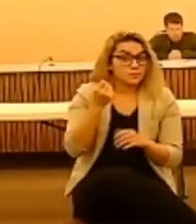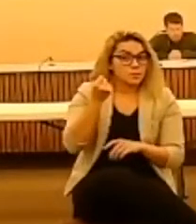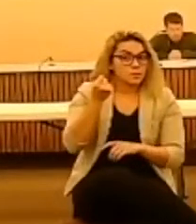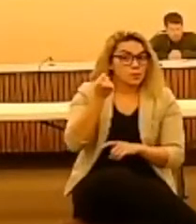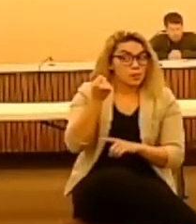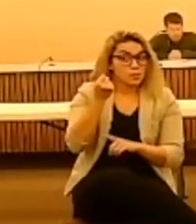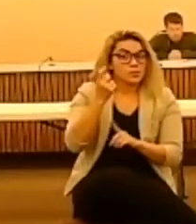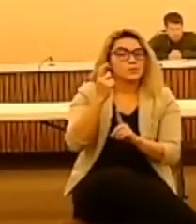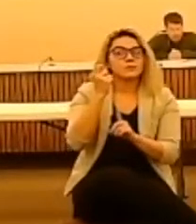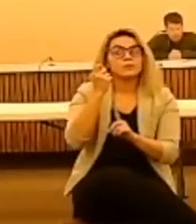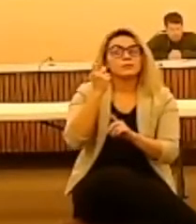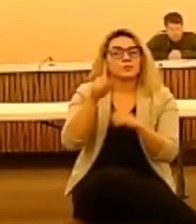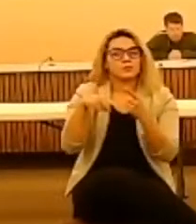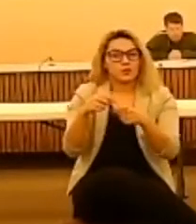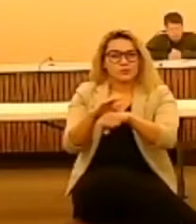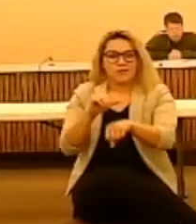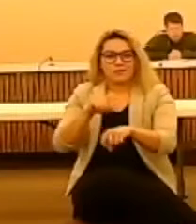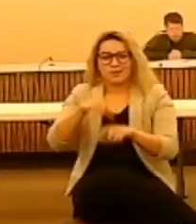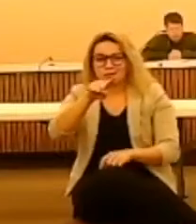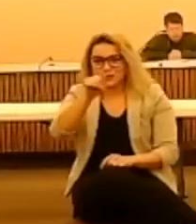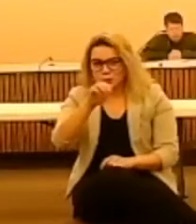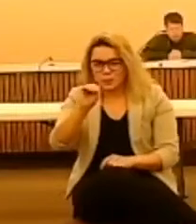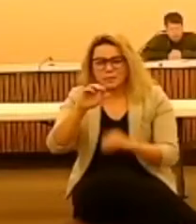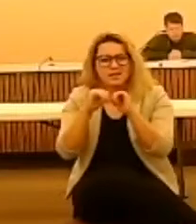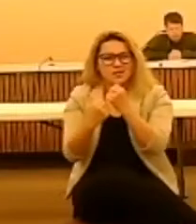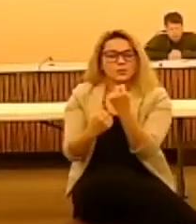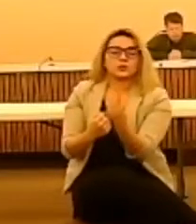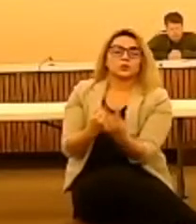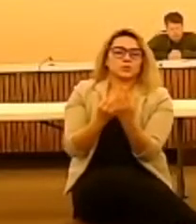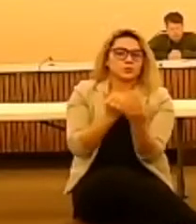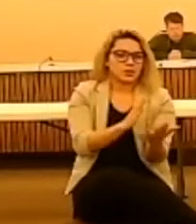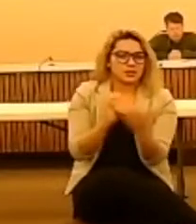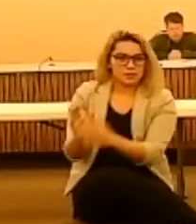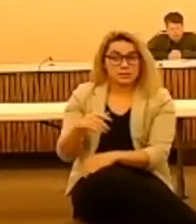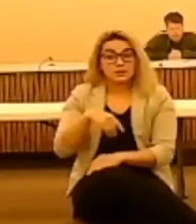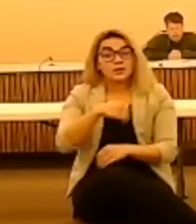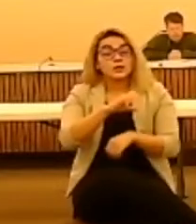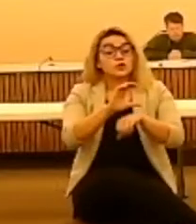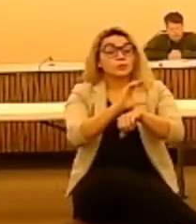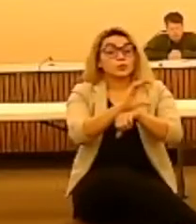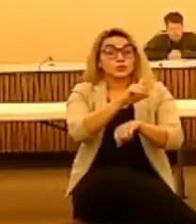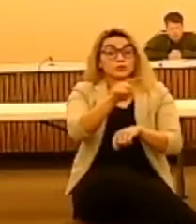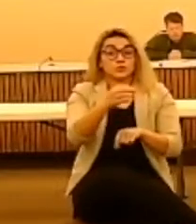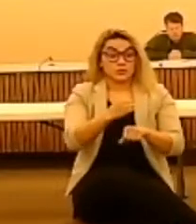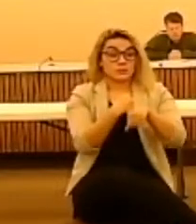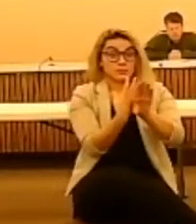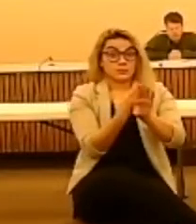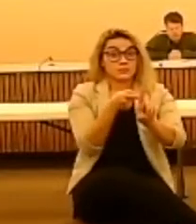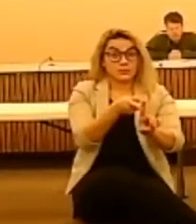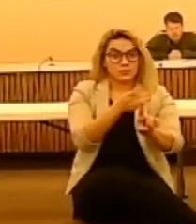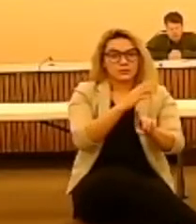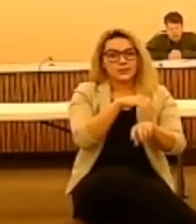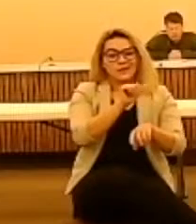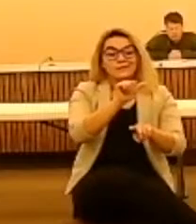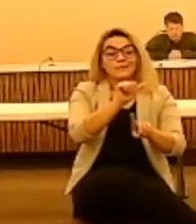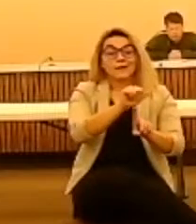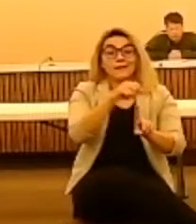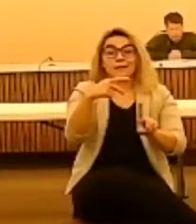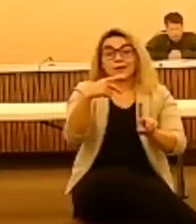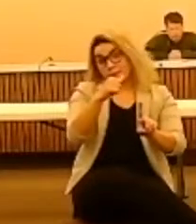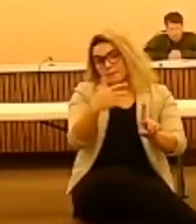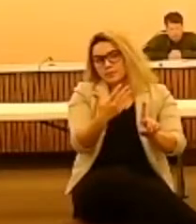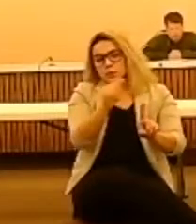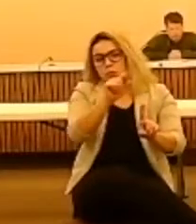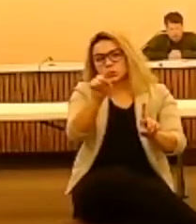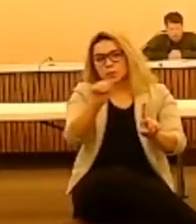the Zoom by one of two means. If you are using Zoom on your computer or with an app, select the raise hand